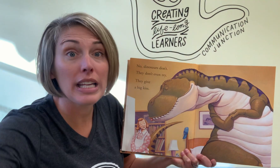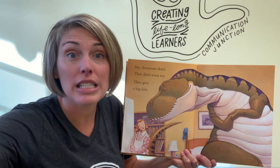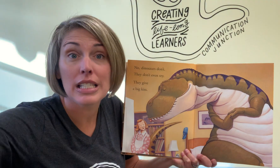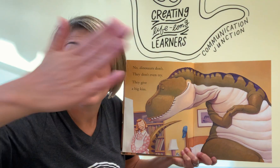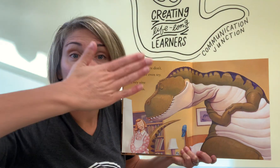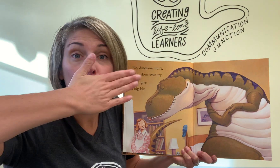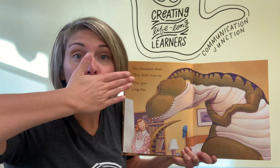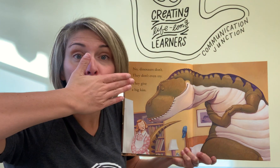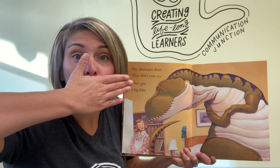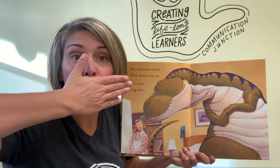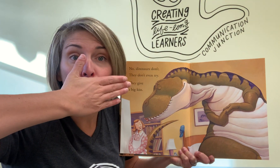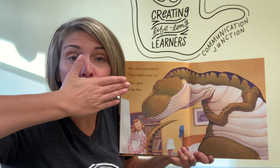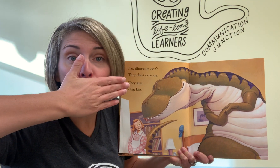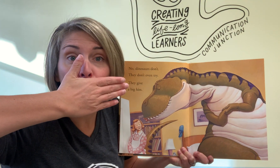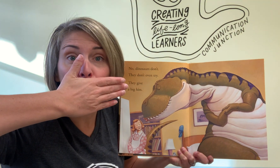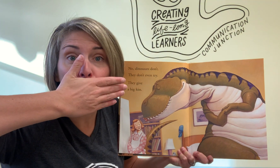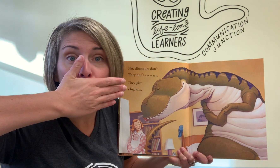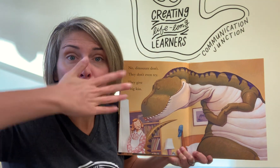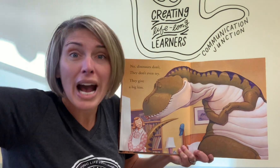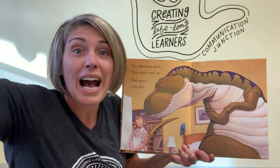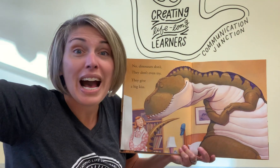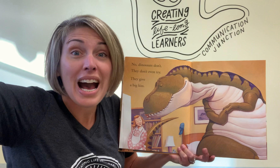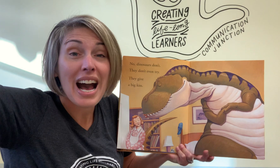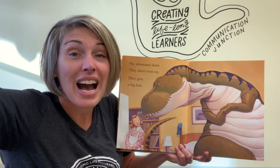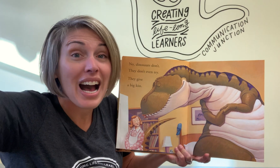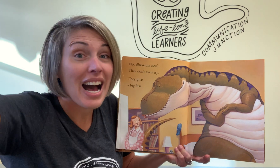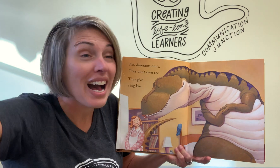kiss. Mwah!